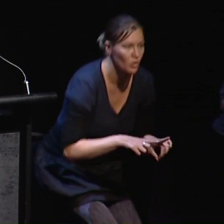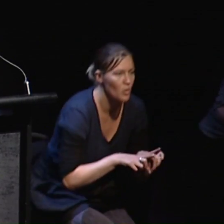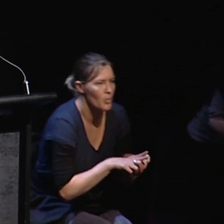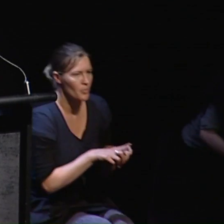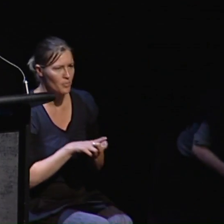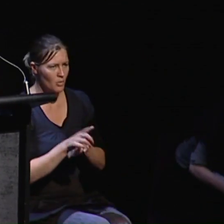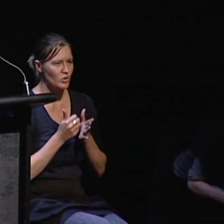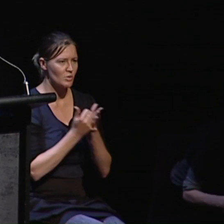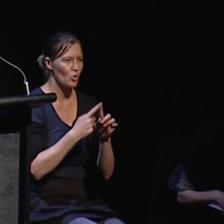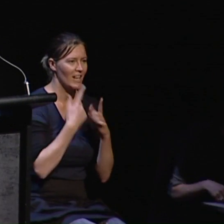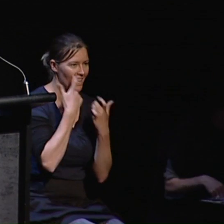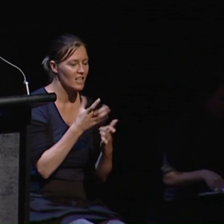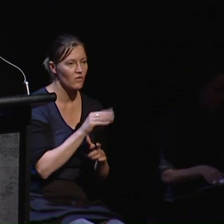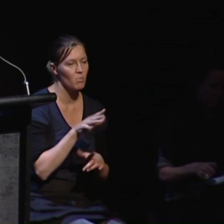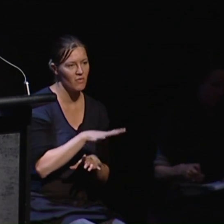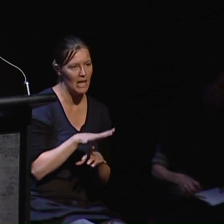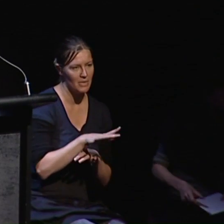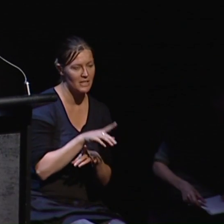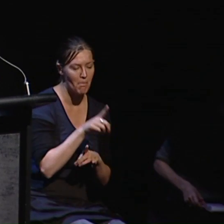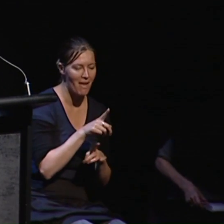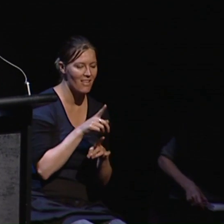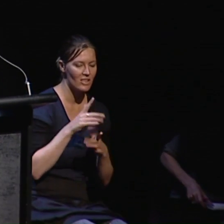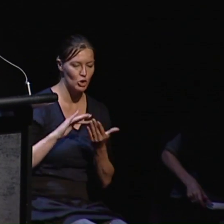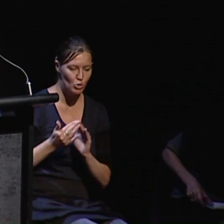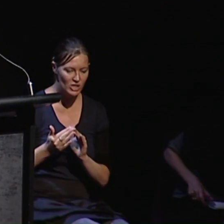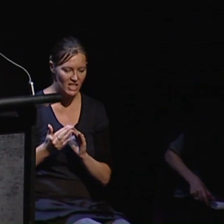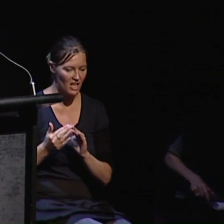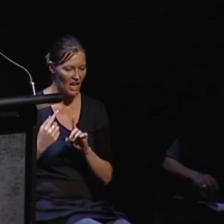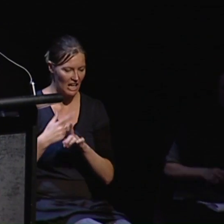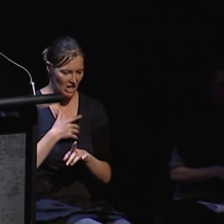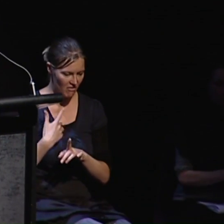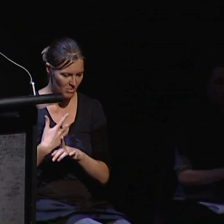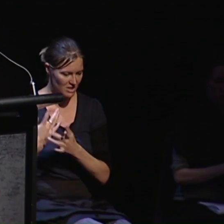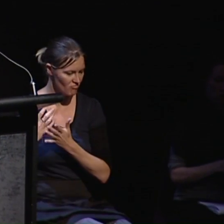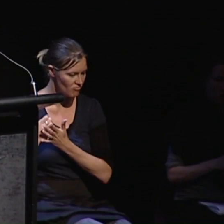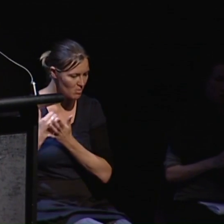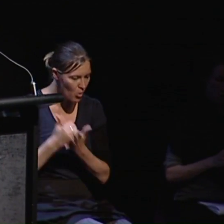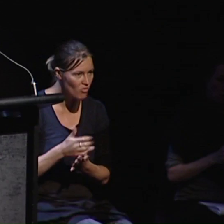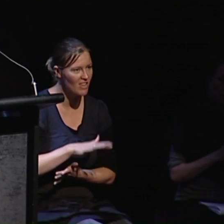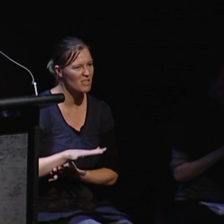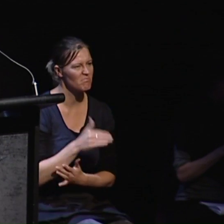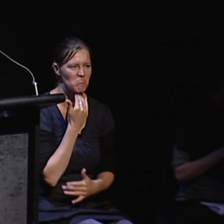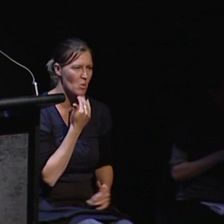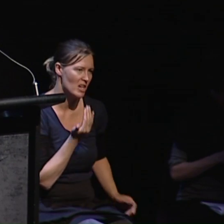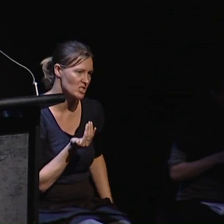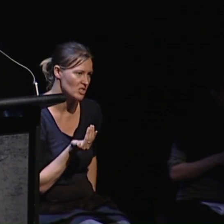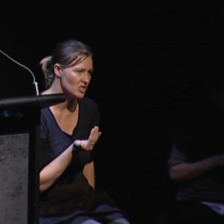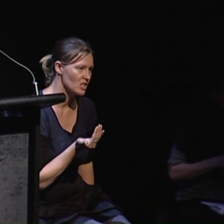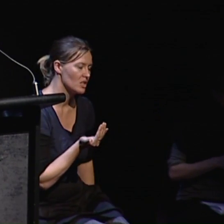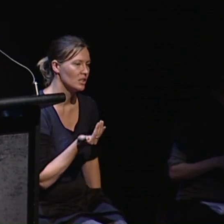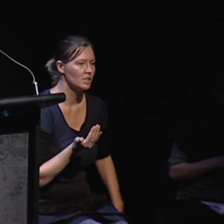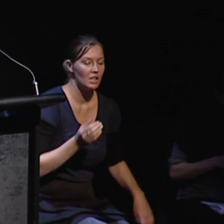But families, in turn, receive little or no support from communities or from their governments. Even when people with